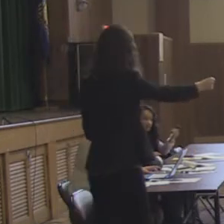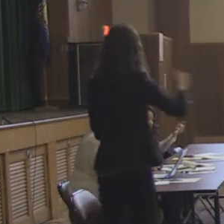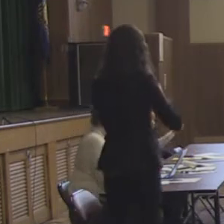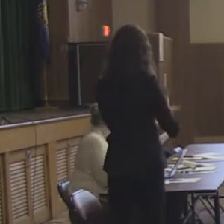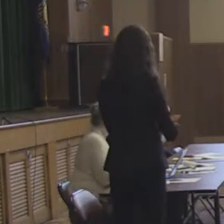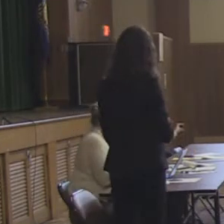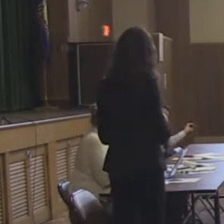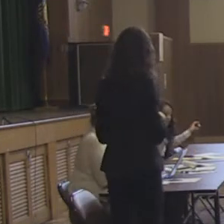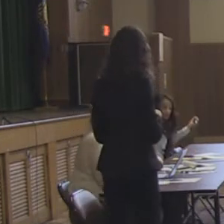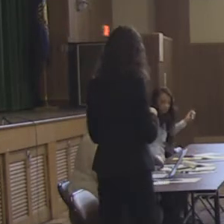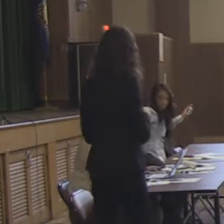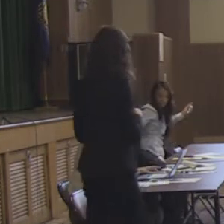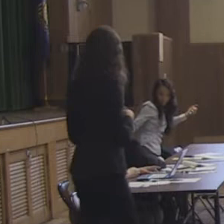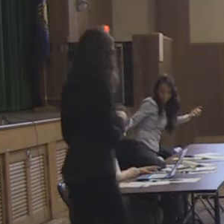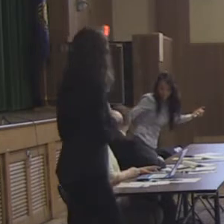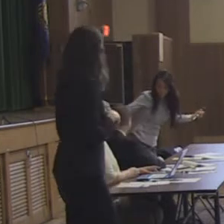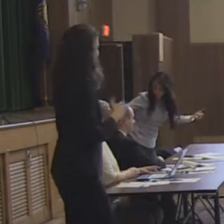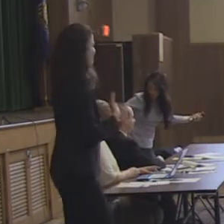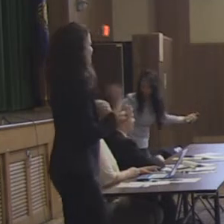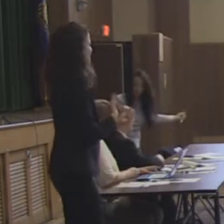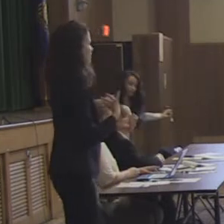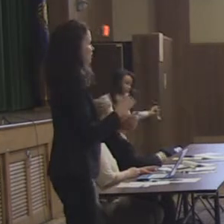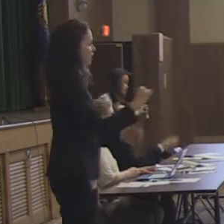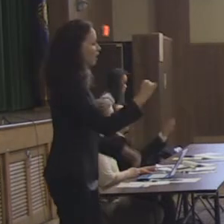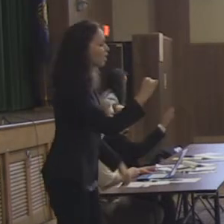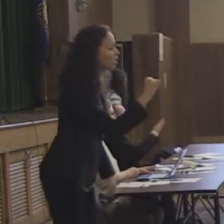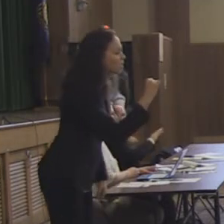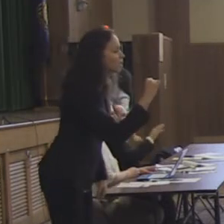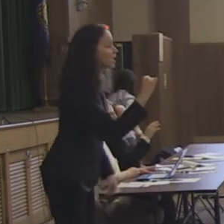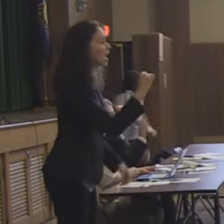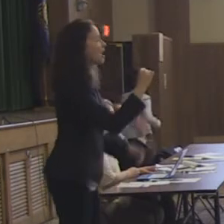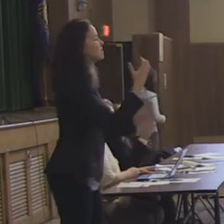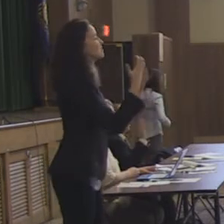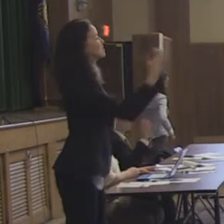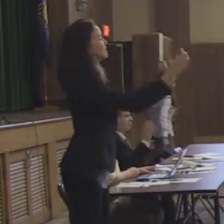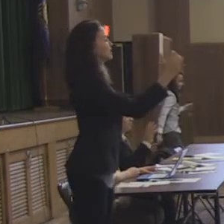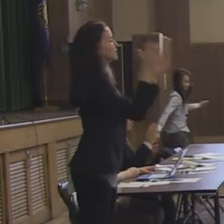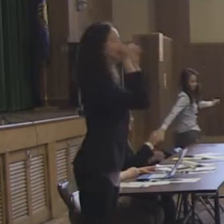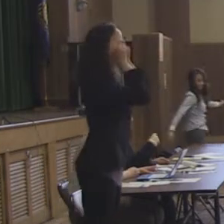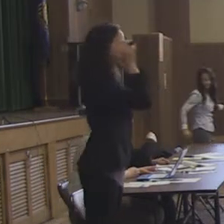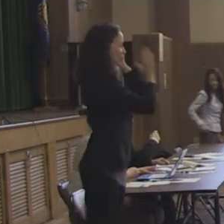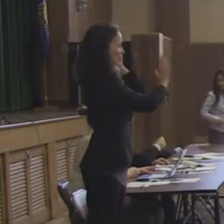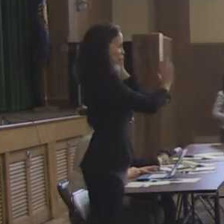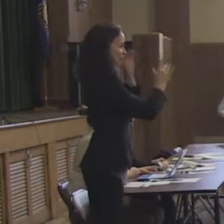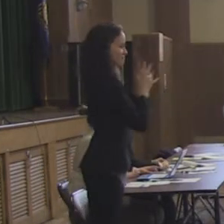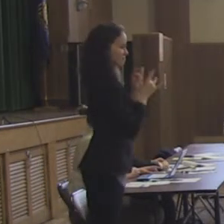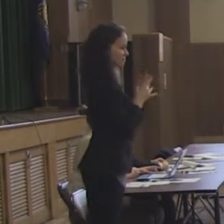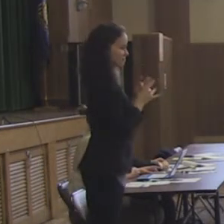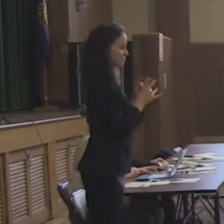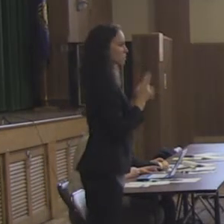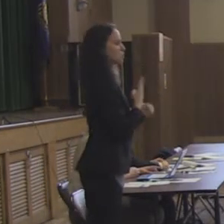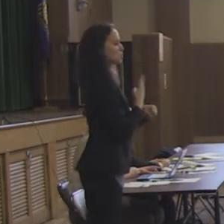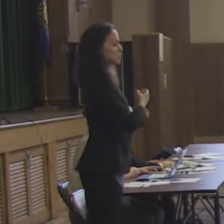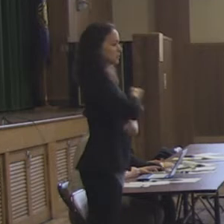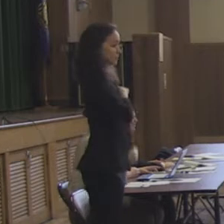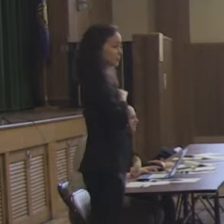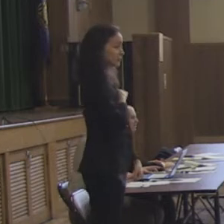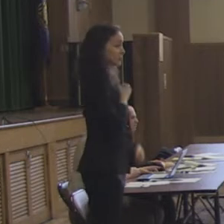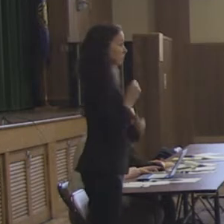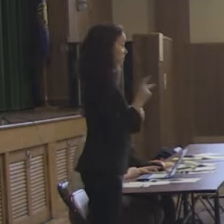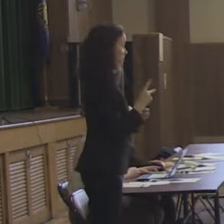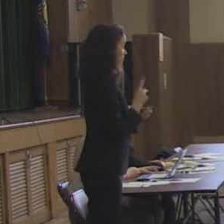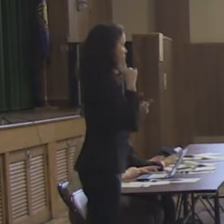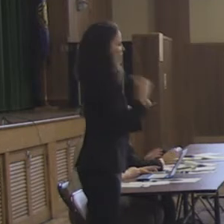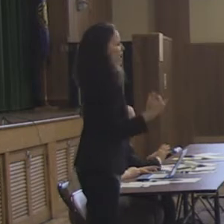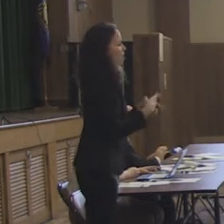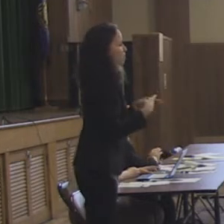Yeah. I think that might be easier. Just want to make sure everyone can hear appropriately, so we're going to just use the handheld mic